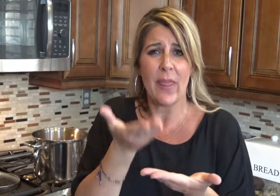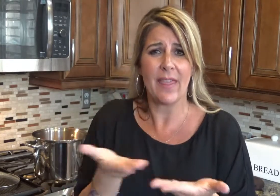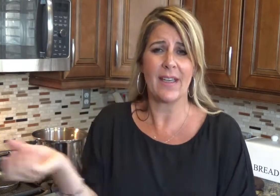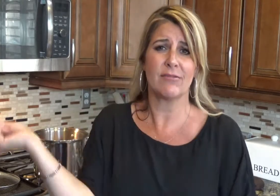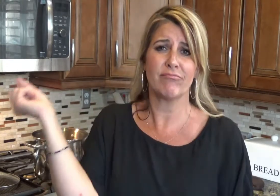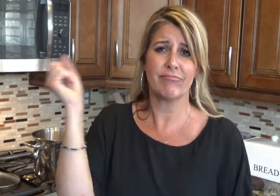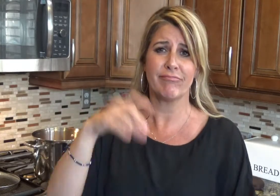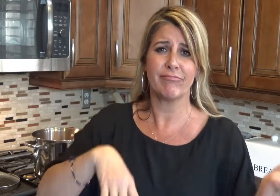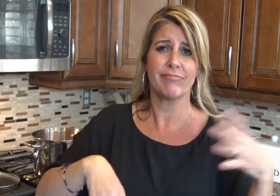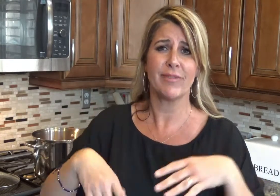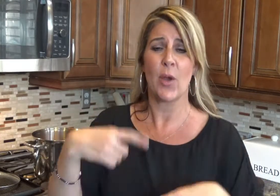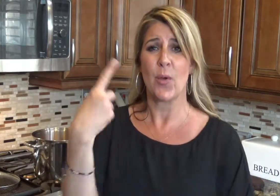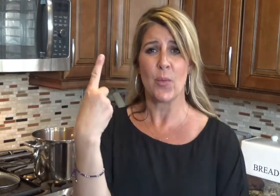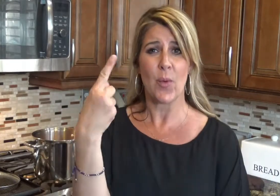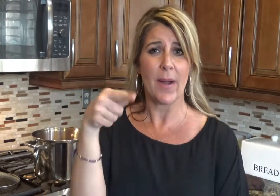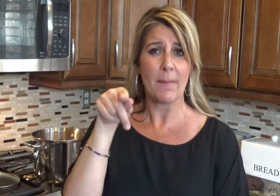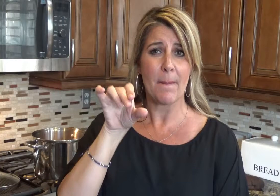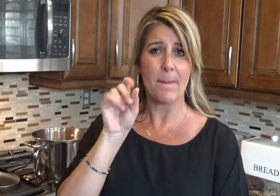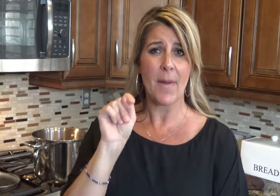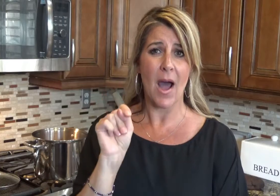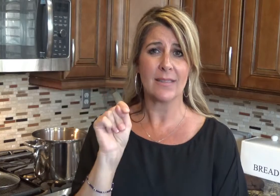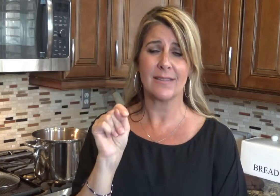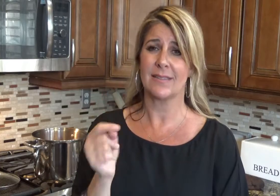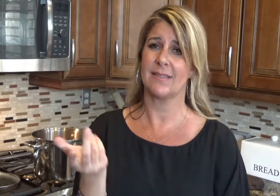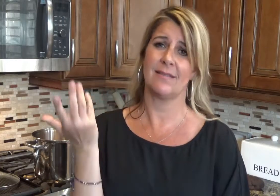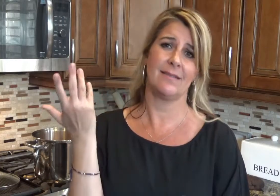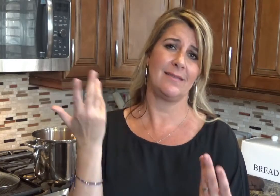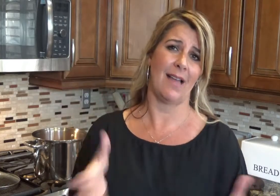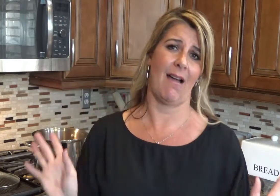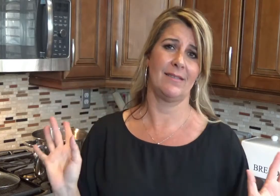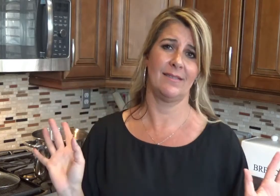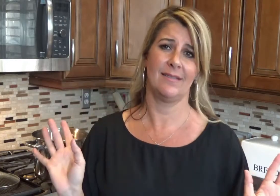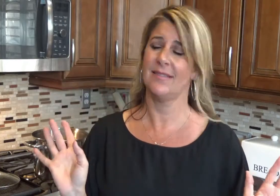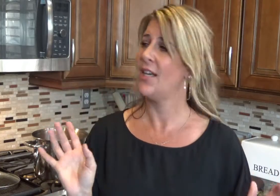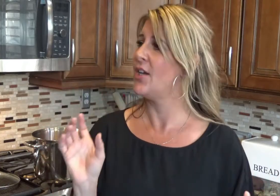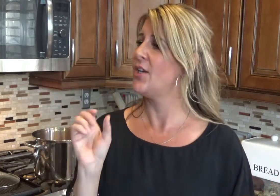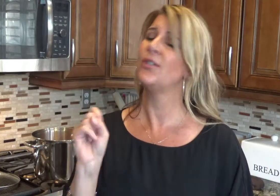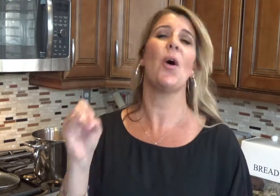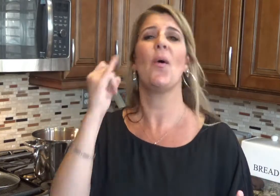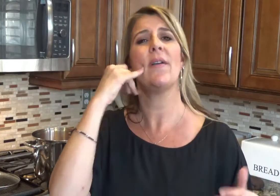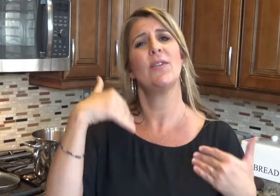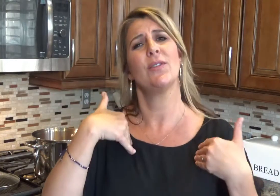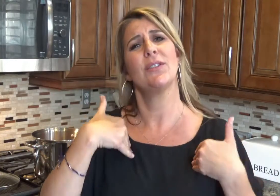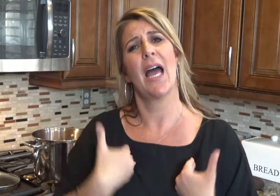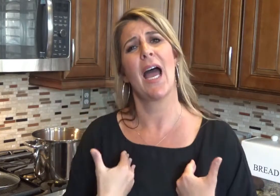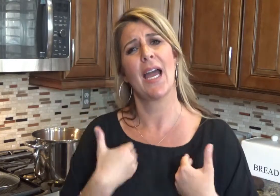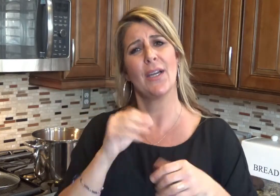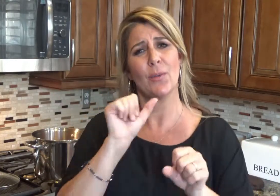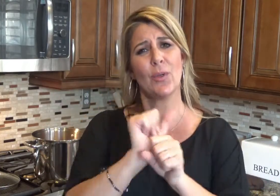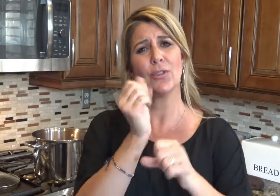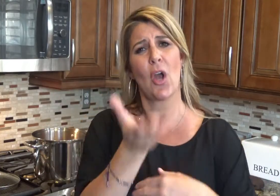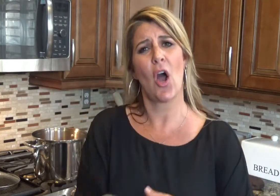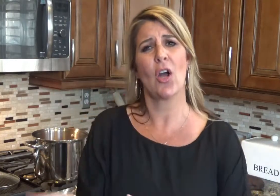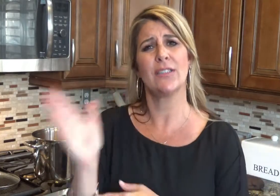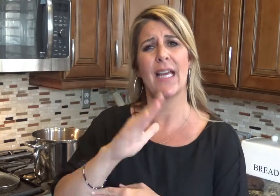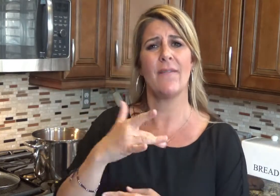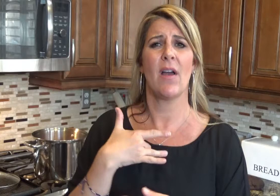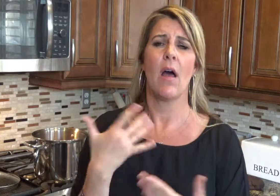was. I chopped up a few things, threw it in a one pot, and you're good to go. So honestly, if you're so tired, you've been working